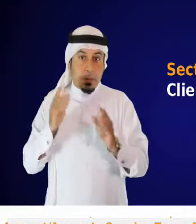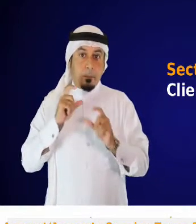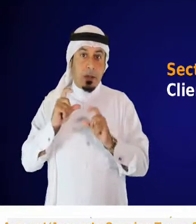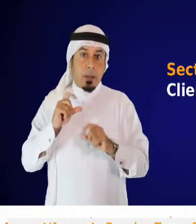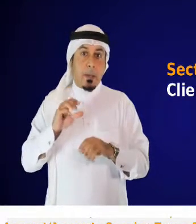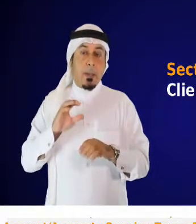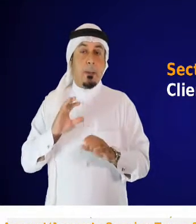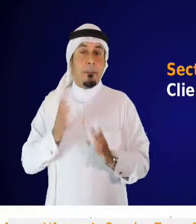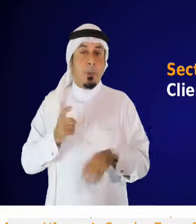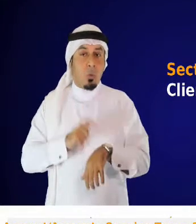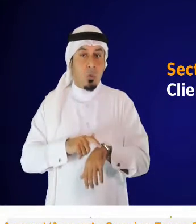time.